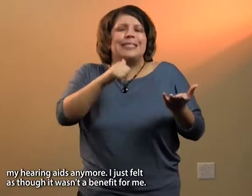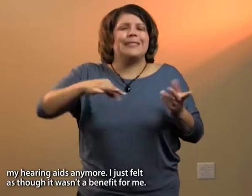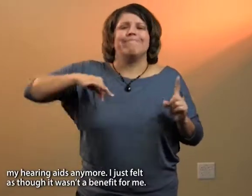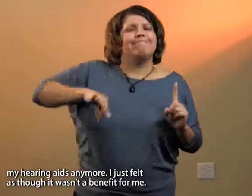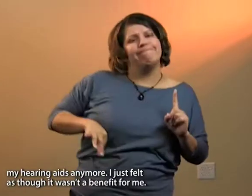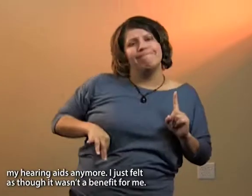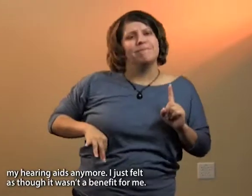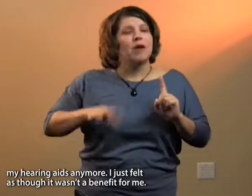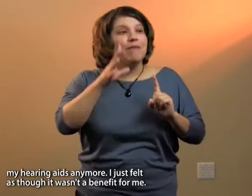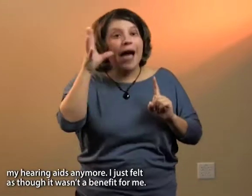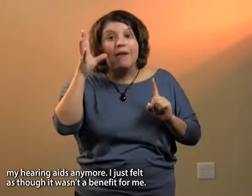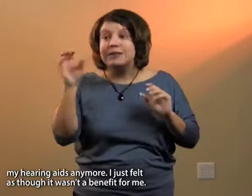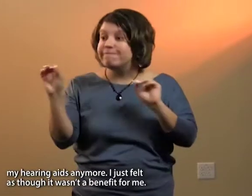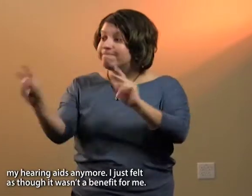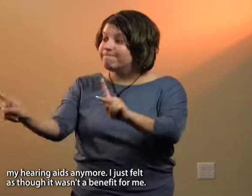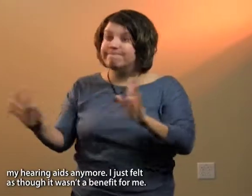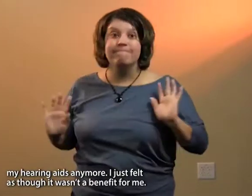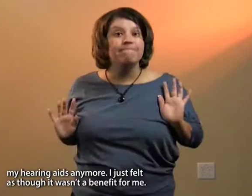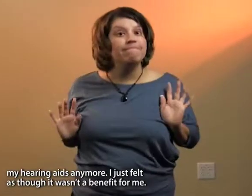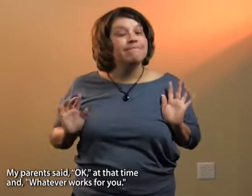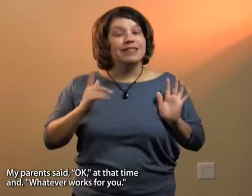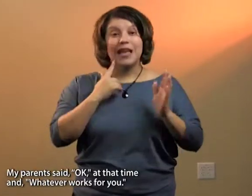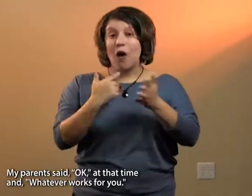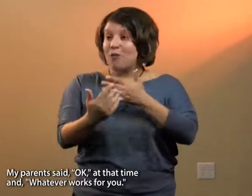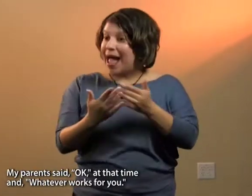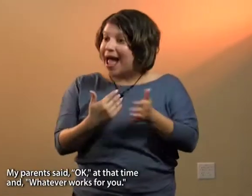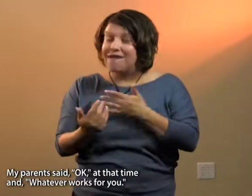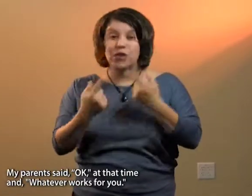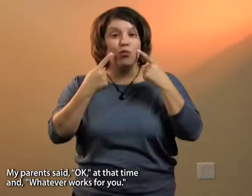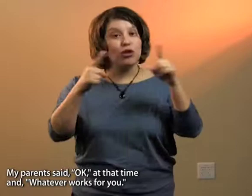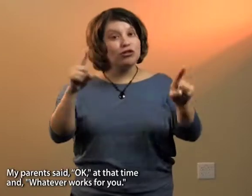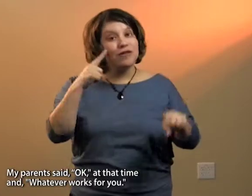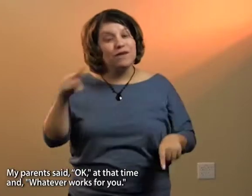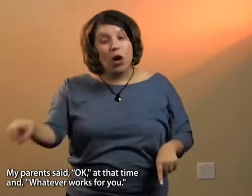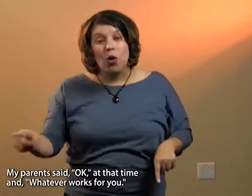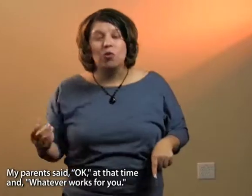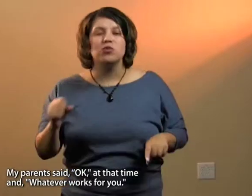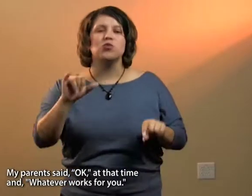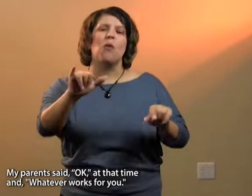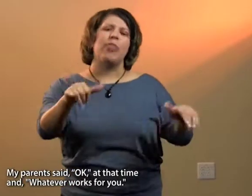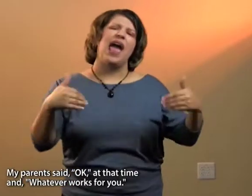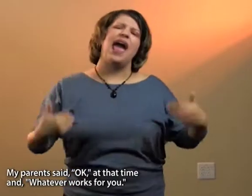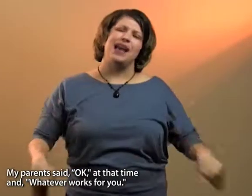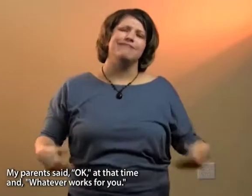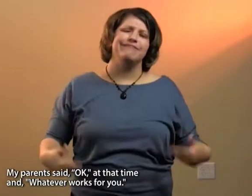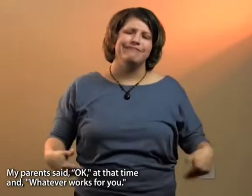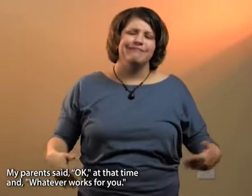i just felt it though it wasn't a benefit for me my parents said okay at that time and whatever works for you